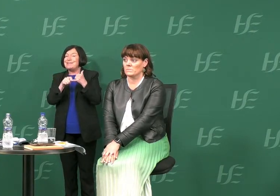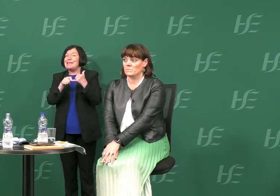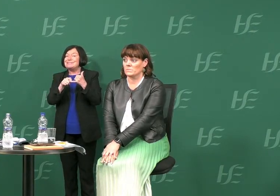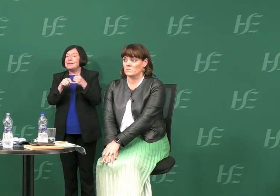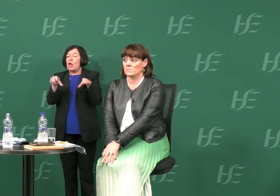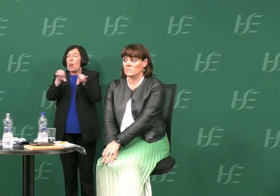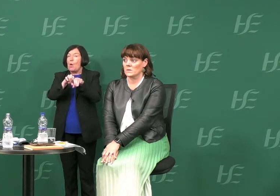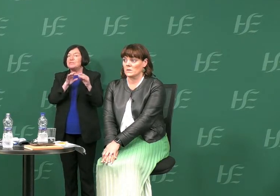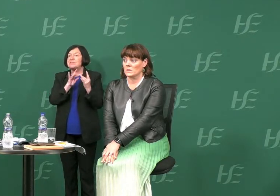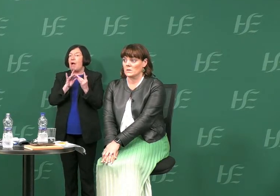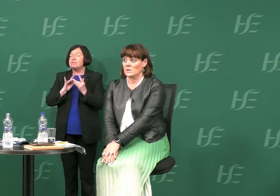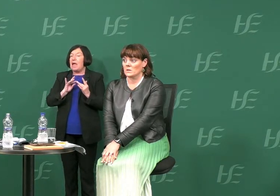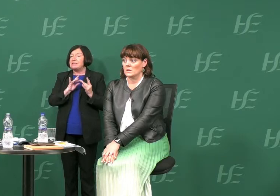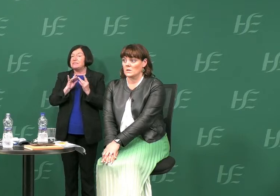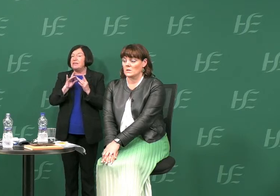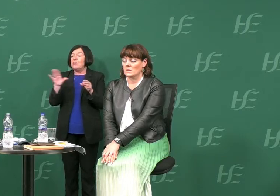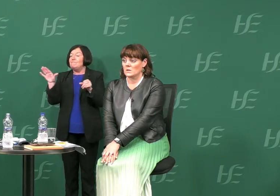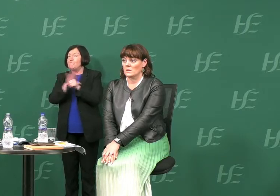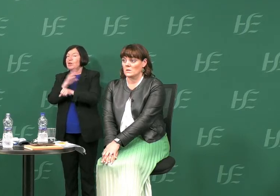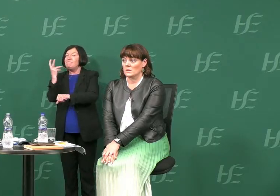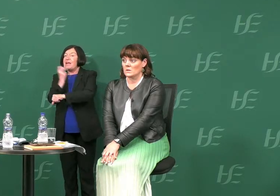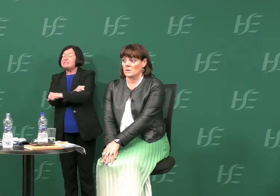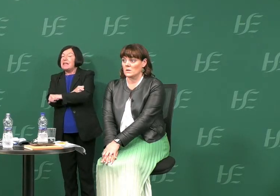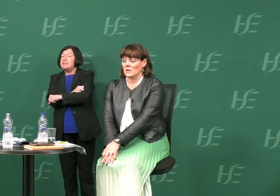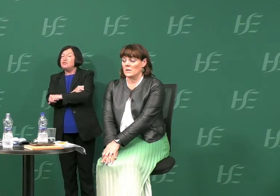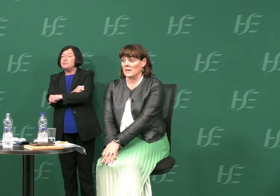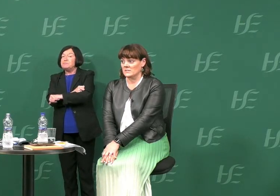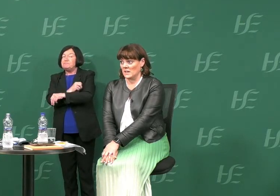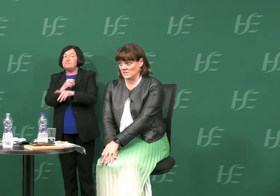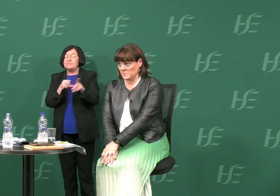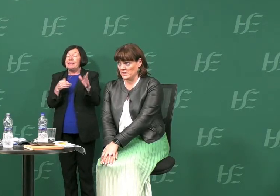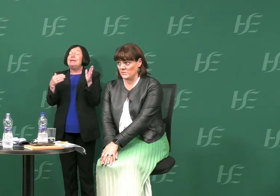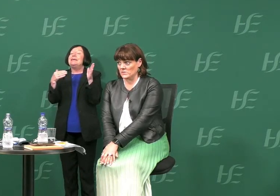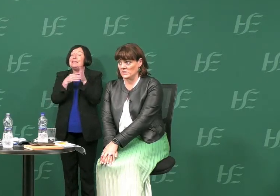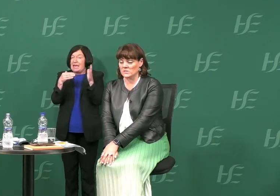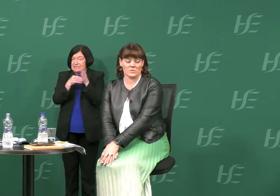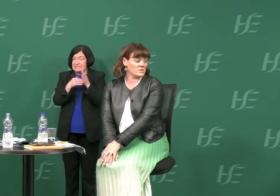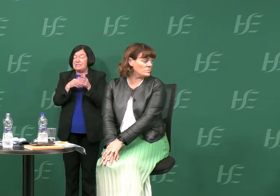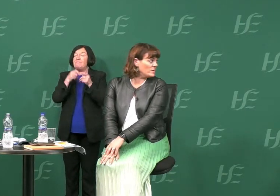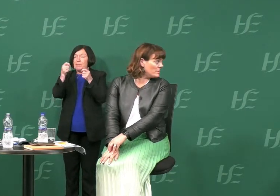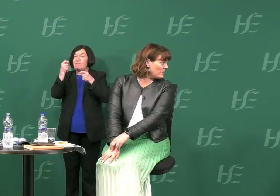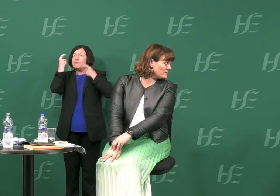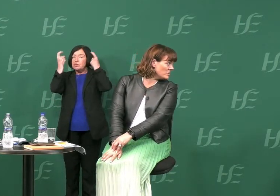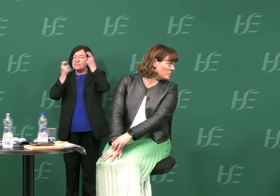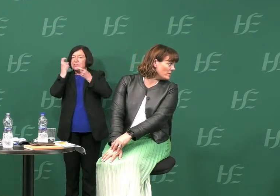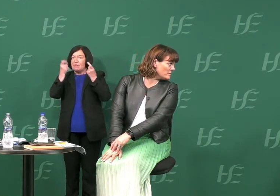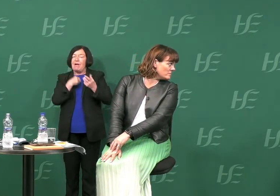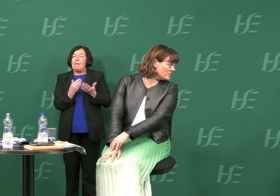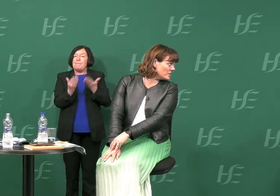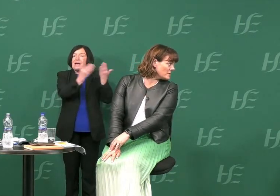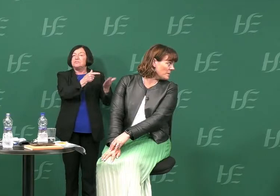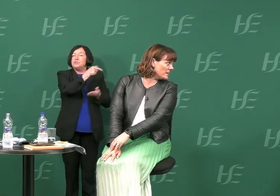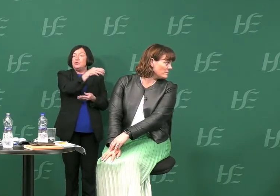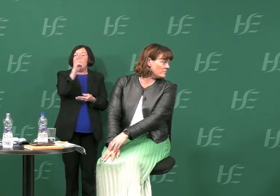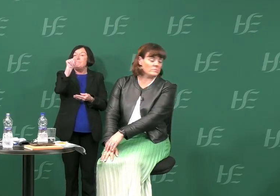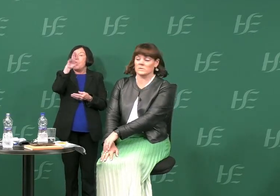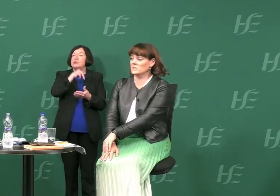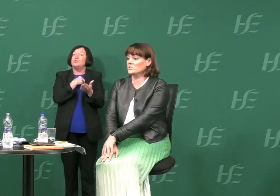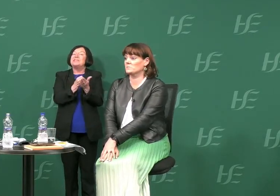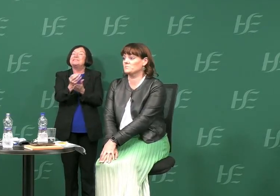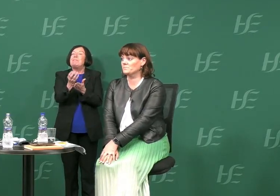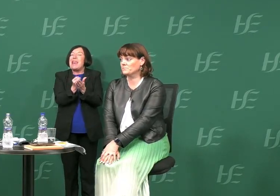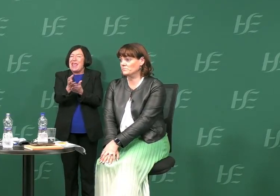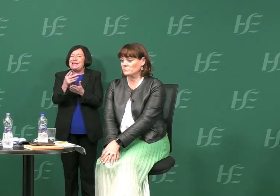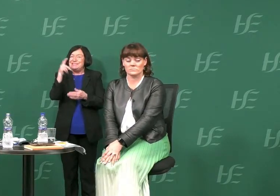close contacts who are fully vaccinated and asymptomatic? Yes, it has been given consideration, but I might pass to you, Martin, to explain